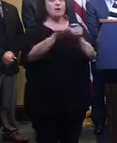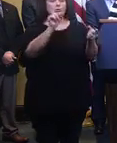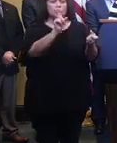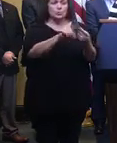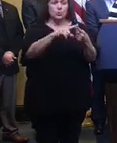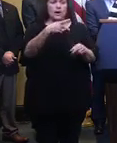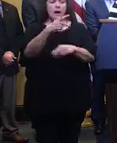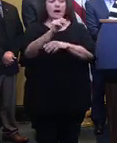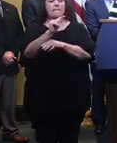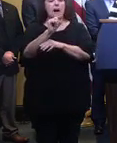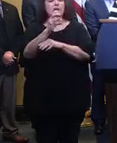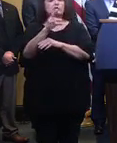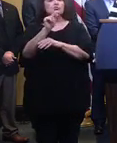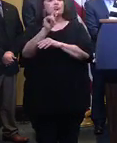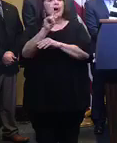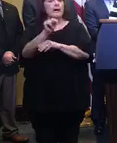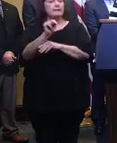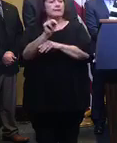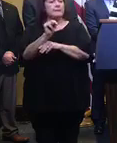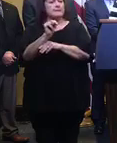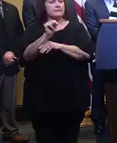real for our city.